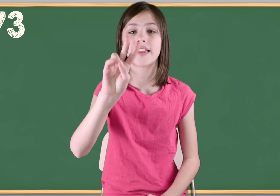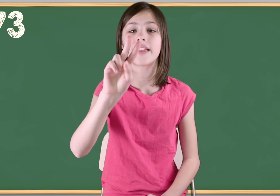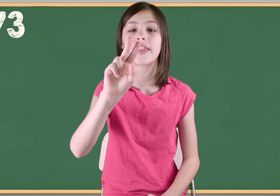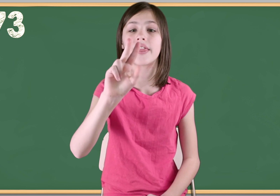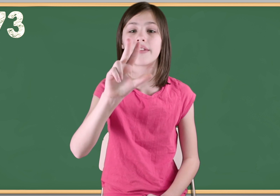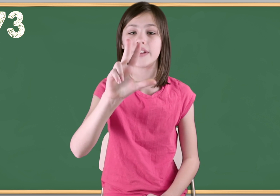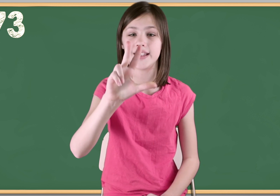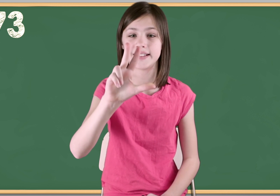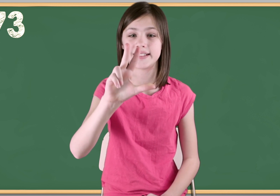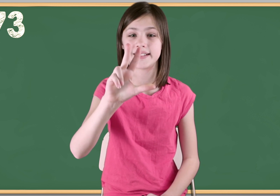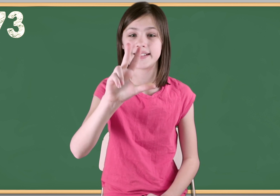73,